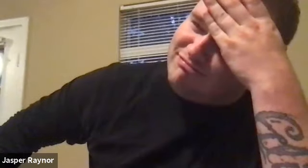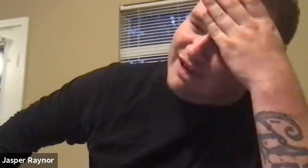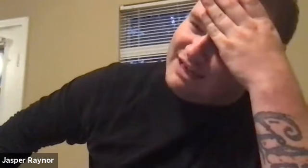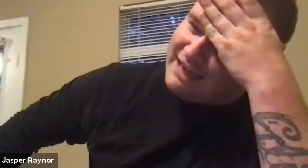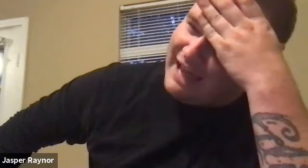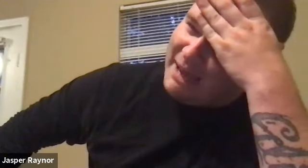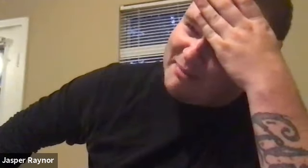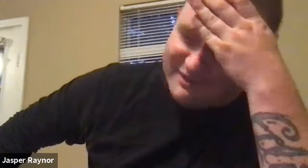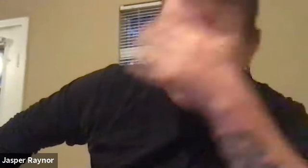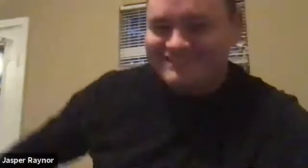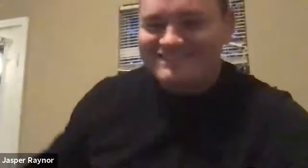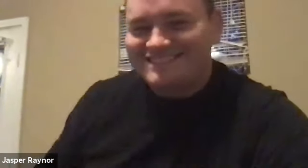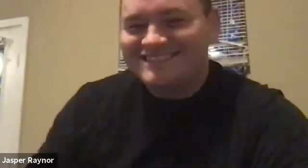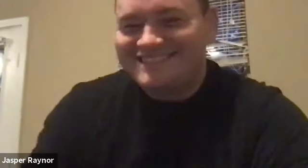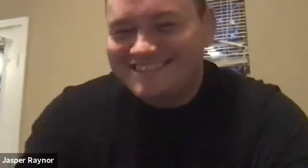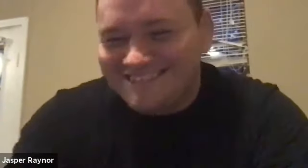I need a nap.